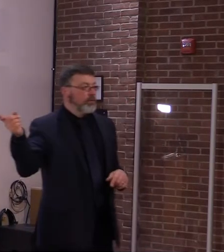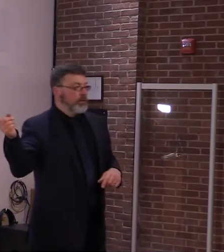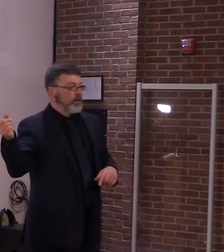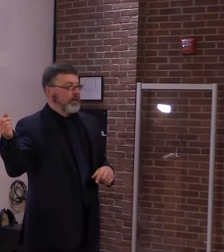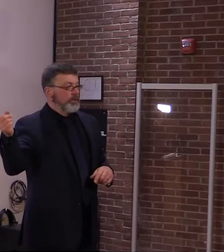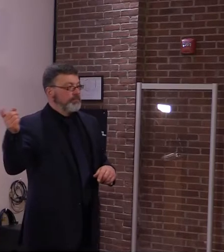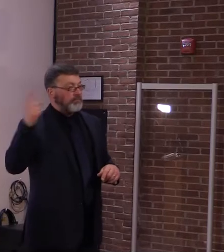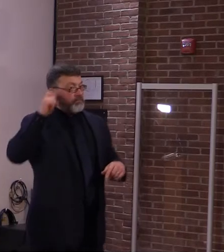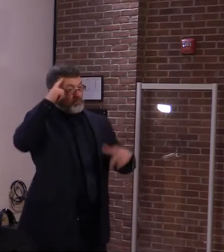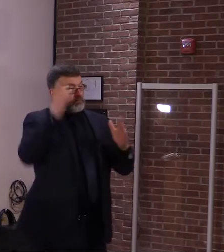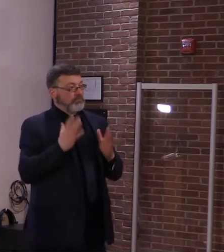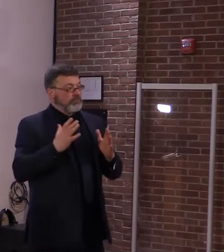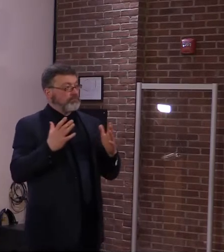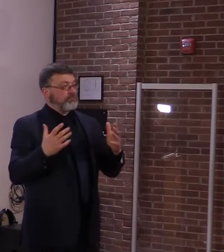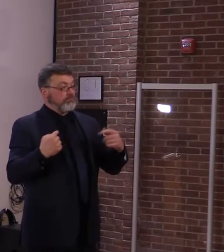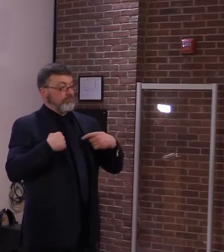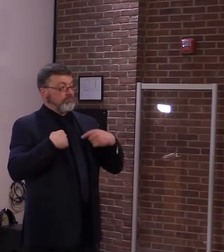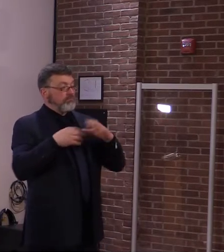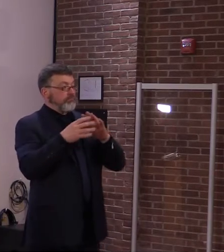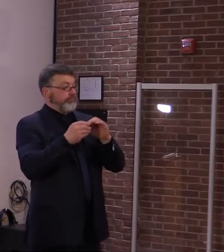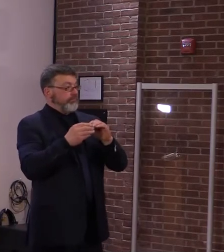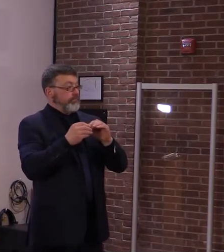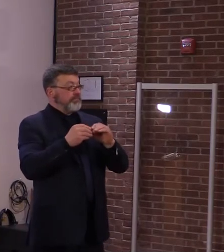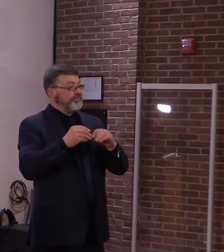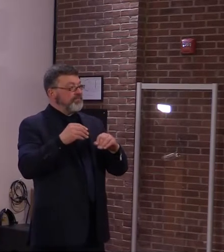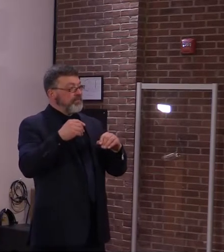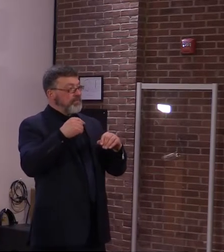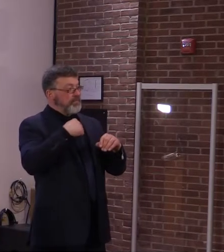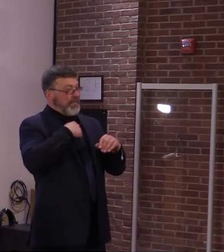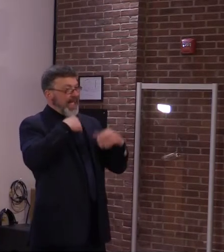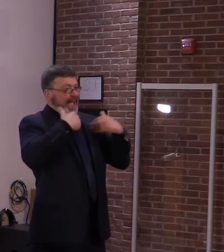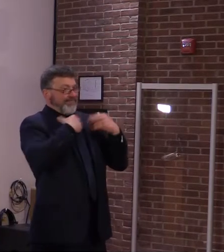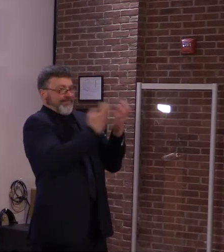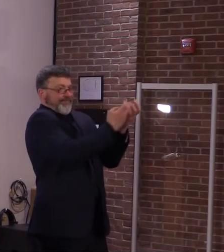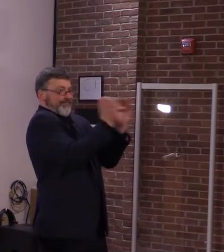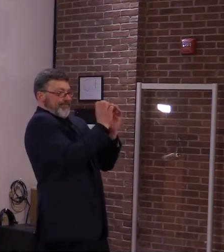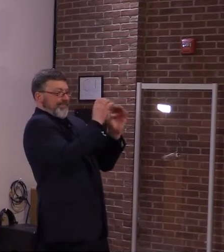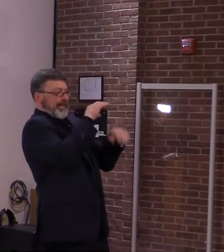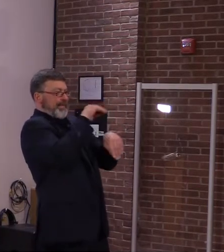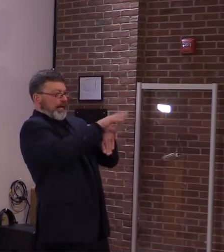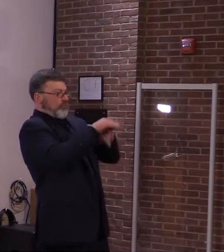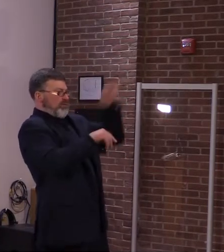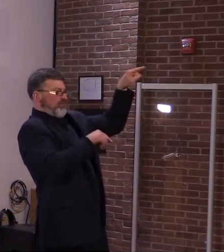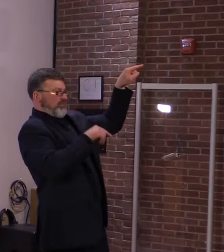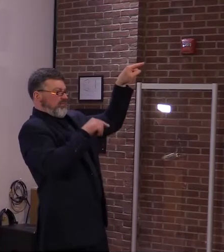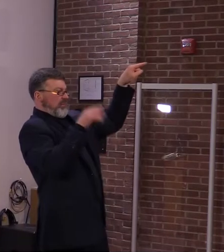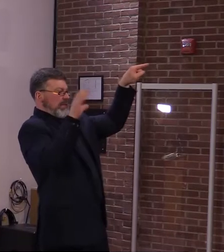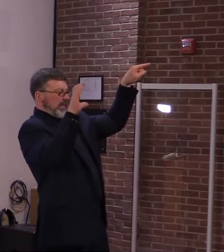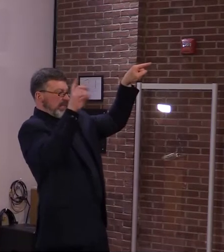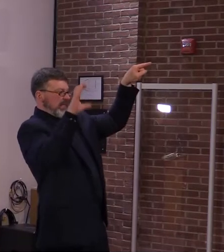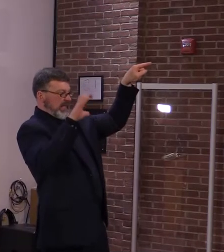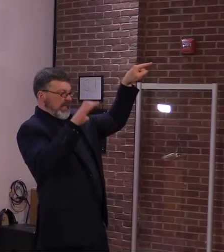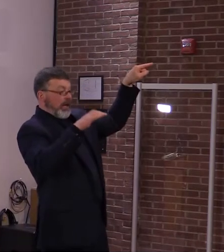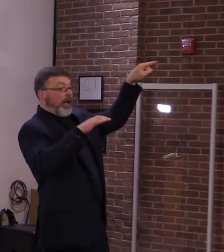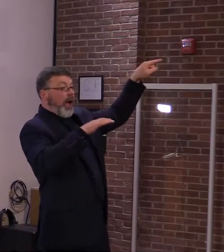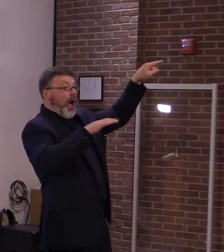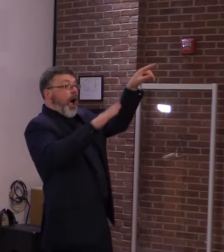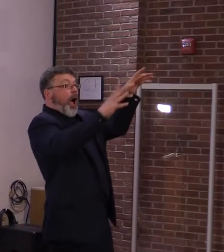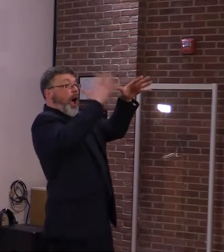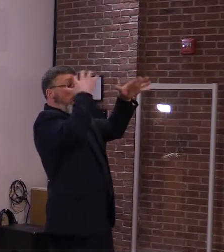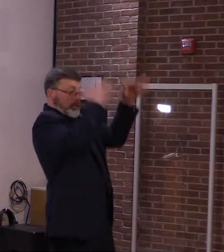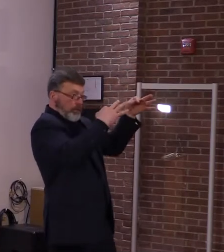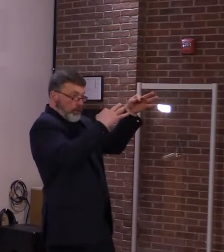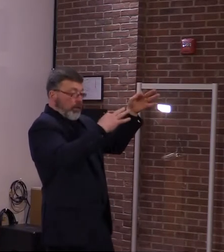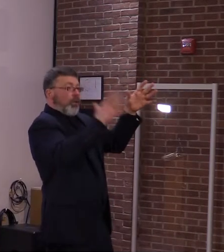they're meeting, they'll be meeting with the recommendations of that committee after this meeting ends at 5 o'clock tonight, I would